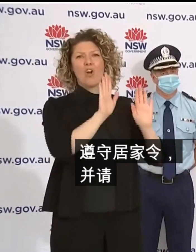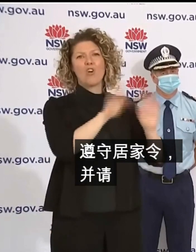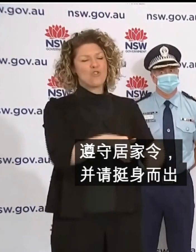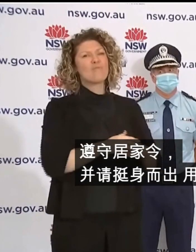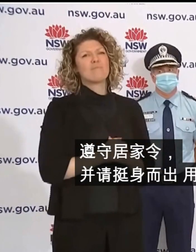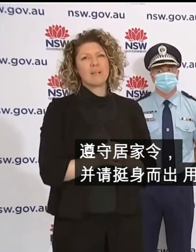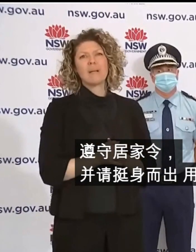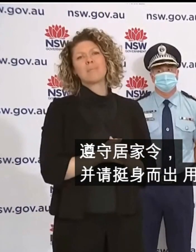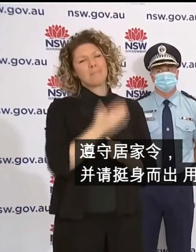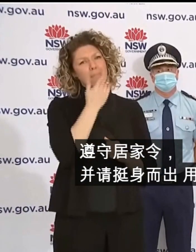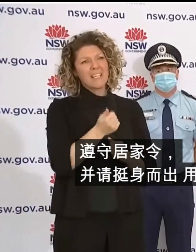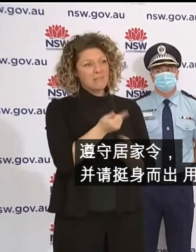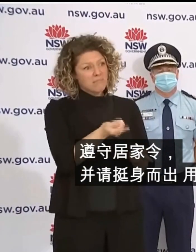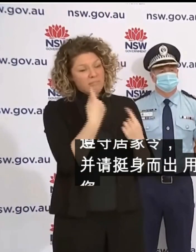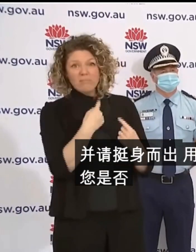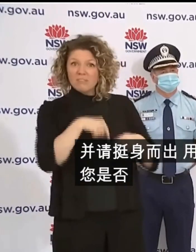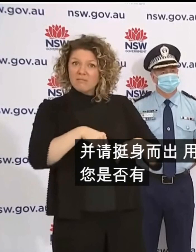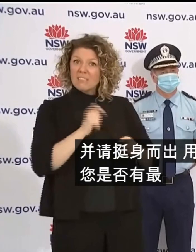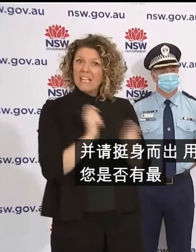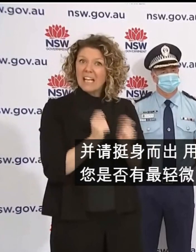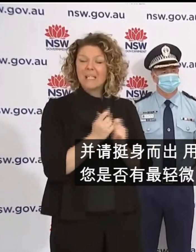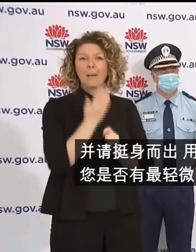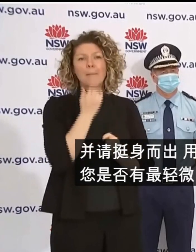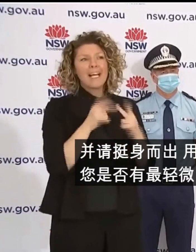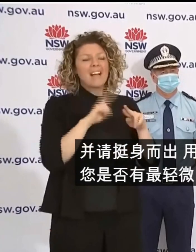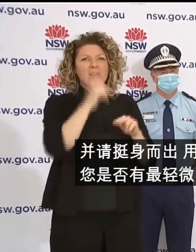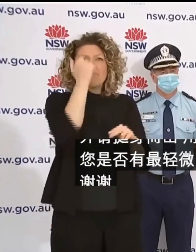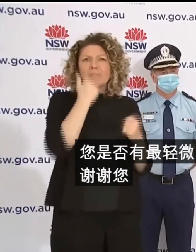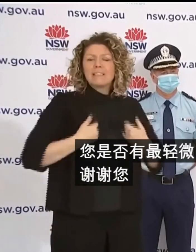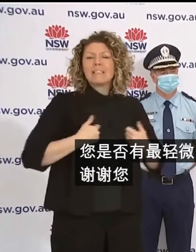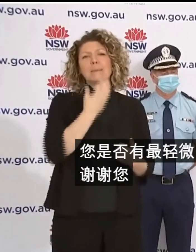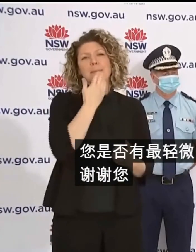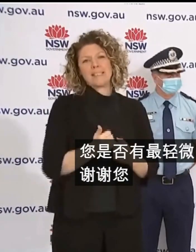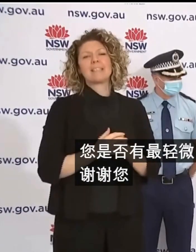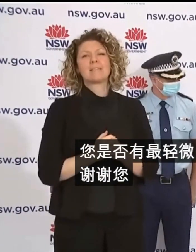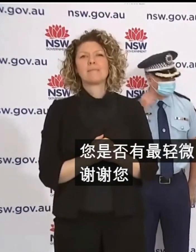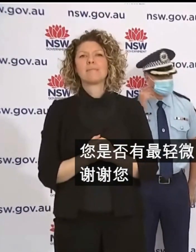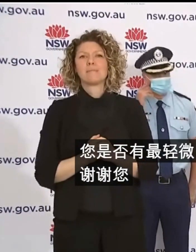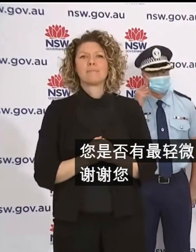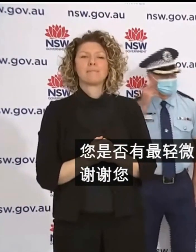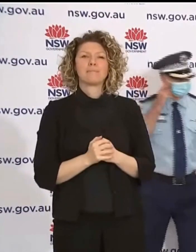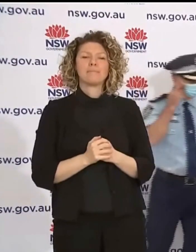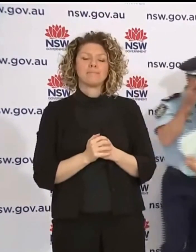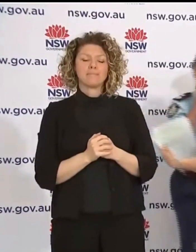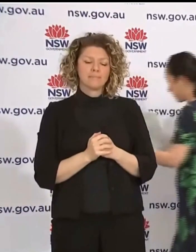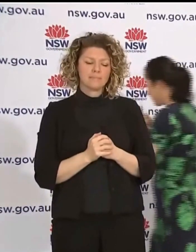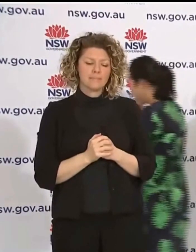and please come forward for testing if you have even the mildest of symptoms. Thank you.